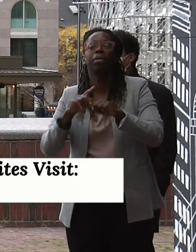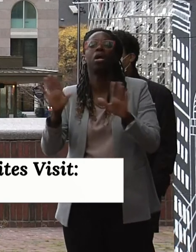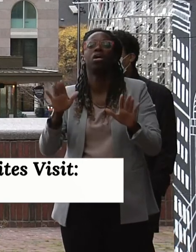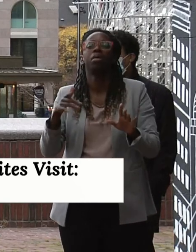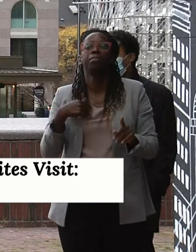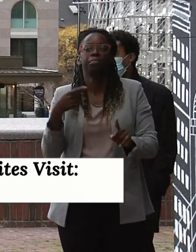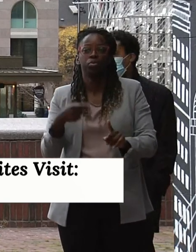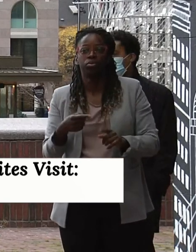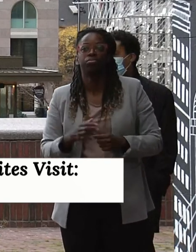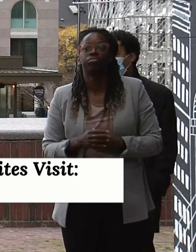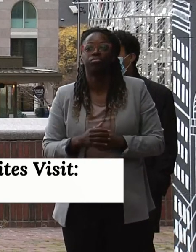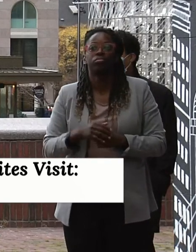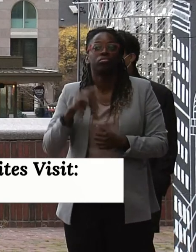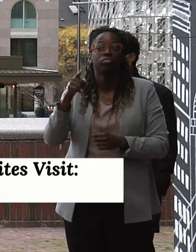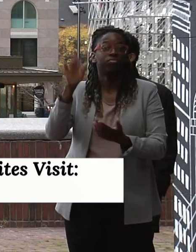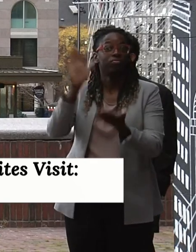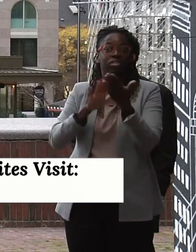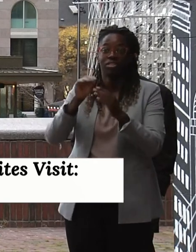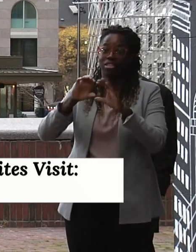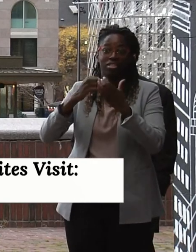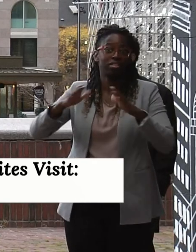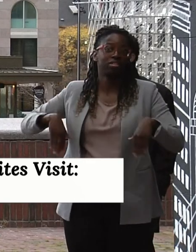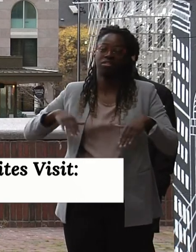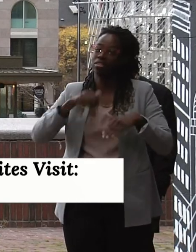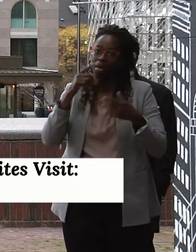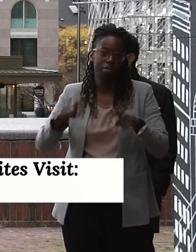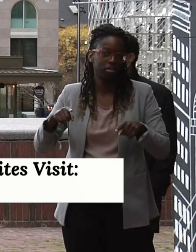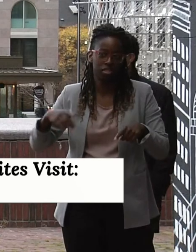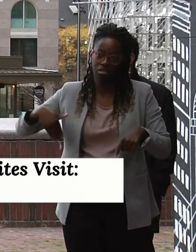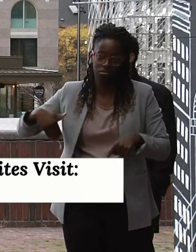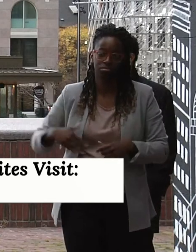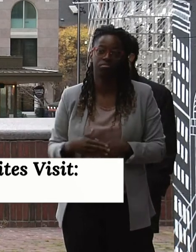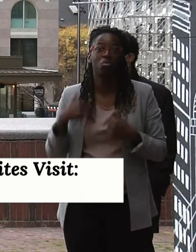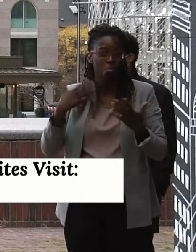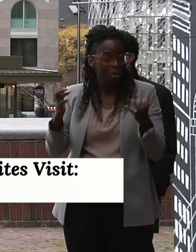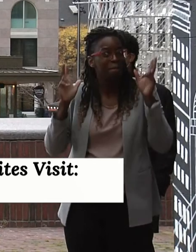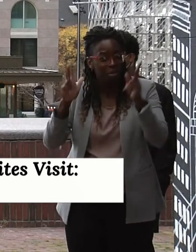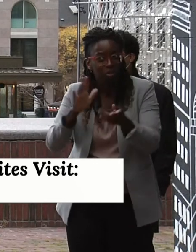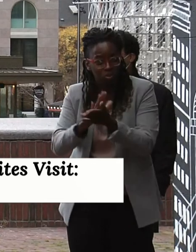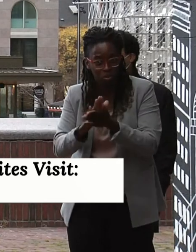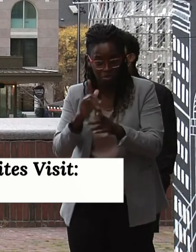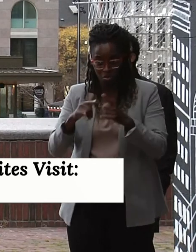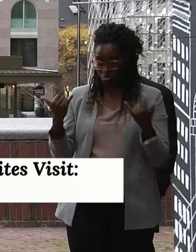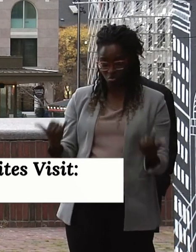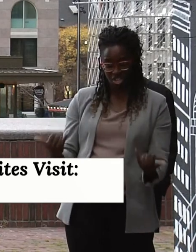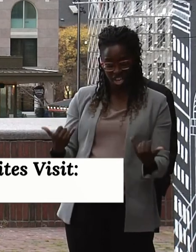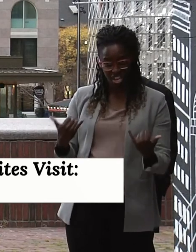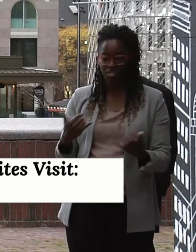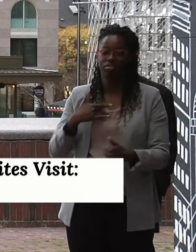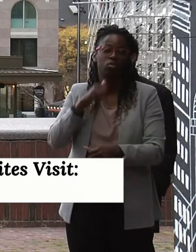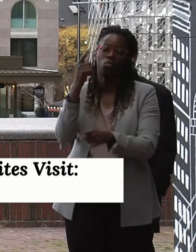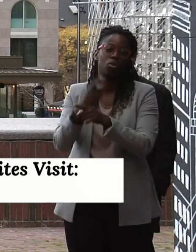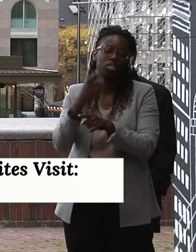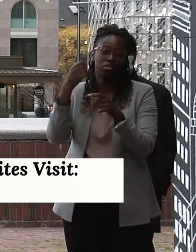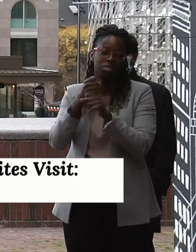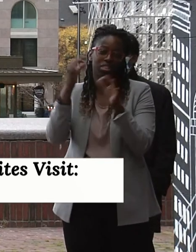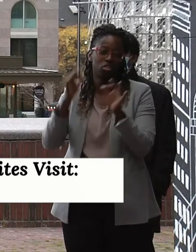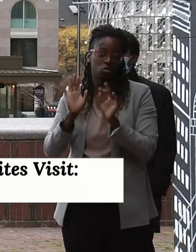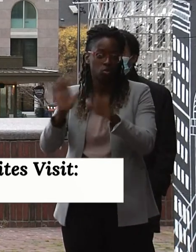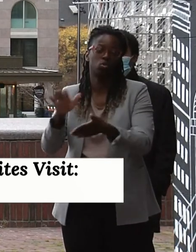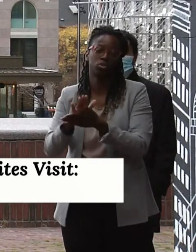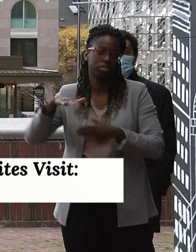back in school. That's our goal. That's our priority. I want them in as soon as possible. But right now, today, isn't the right move for Boston.